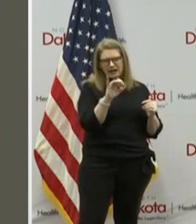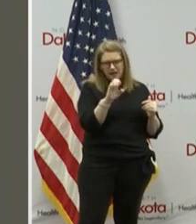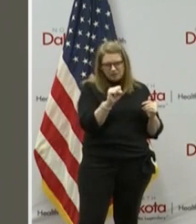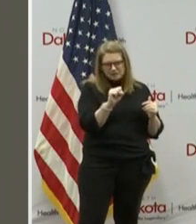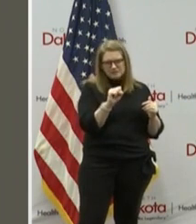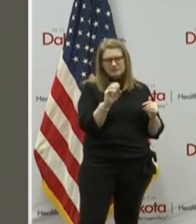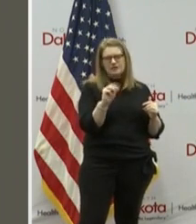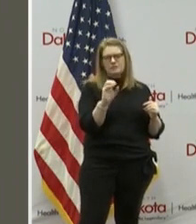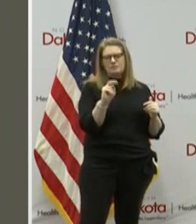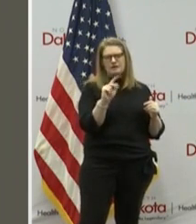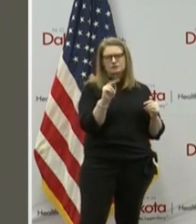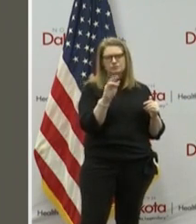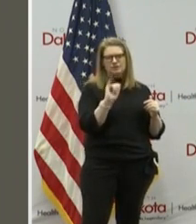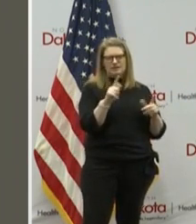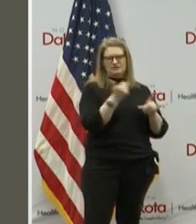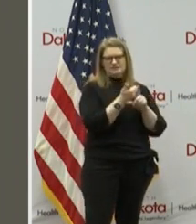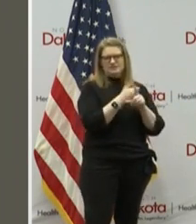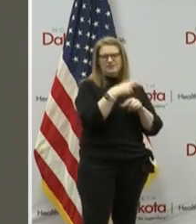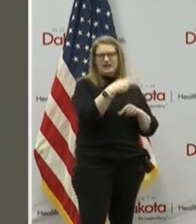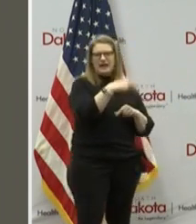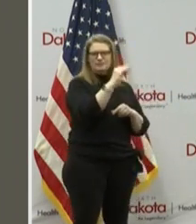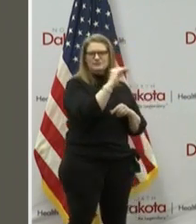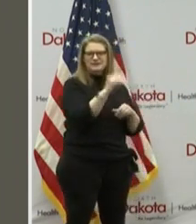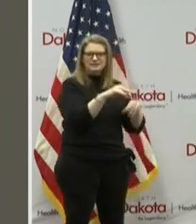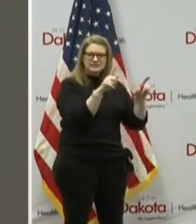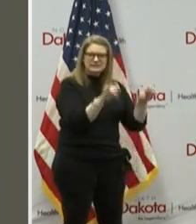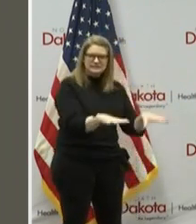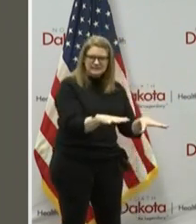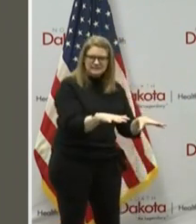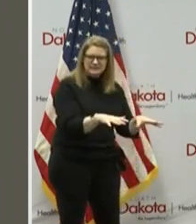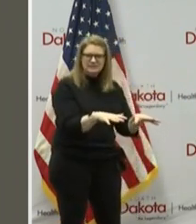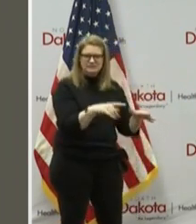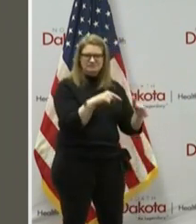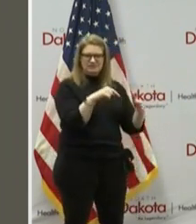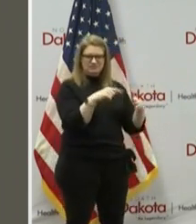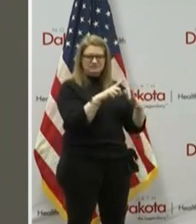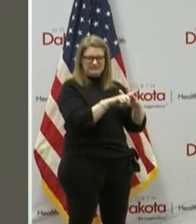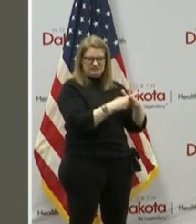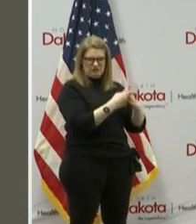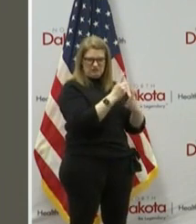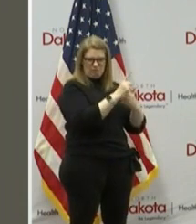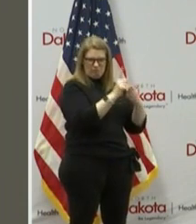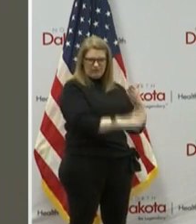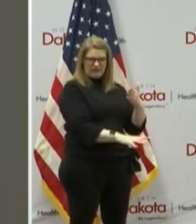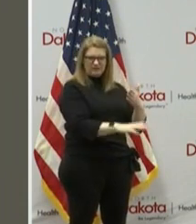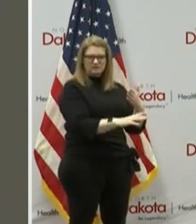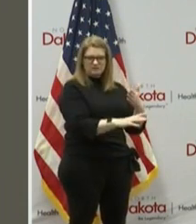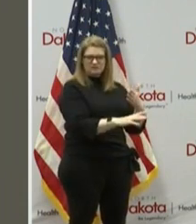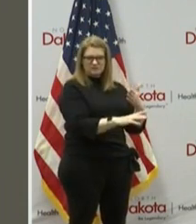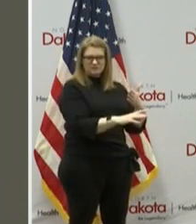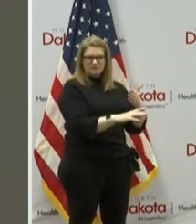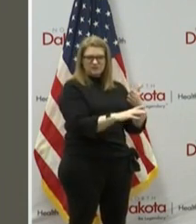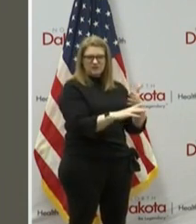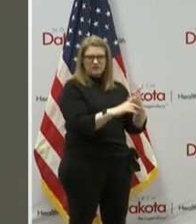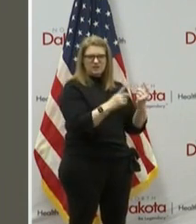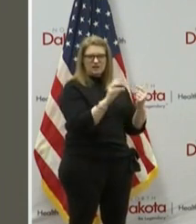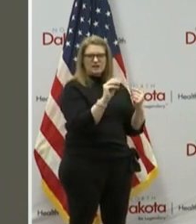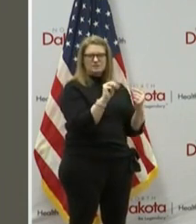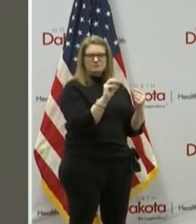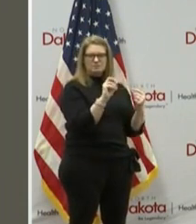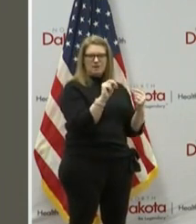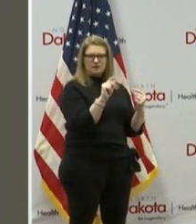I think Montreal had our highest percentage of testing going into the weekend. But with all the testing we accomplished in